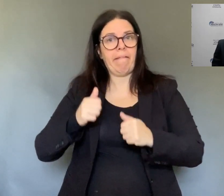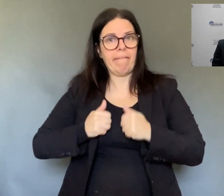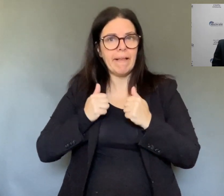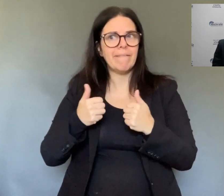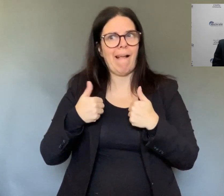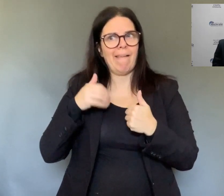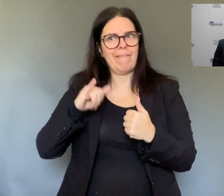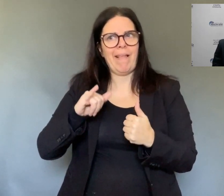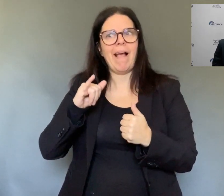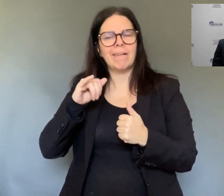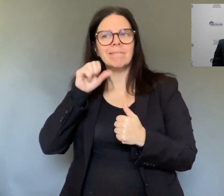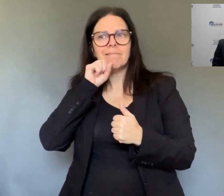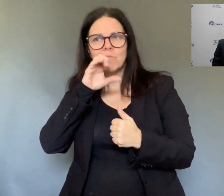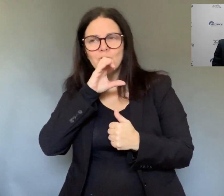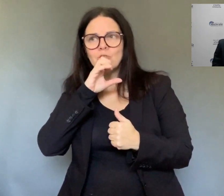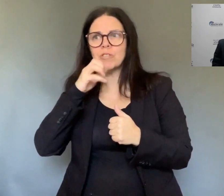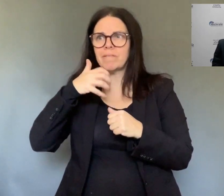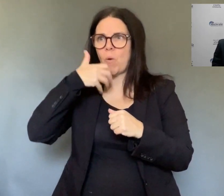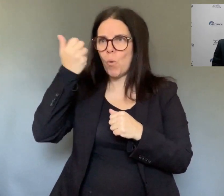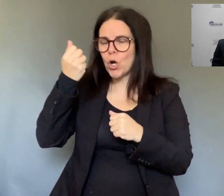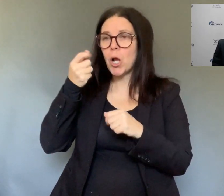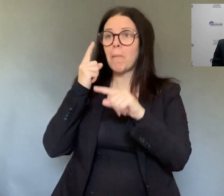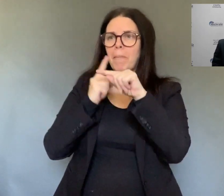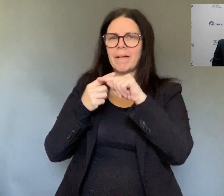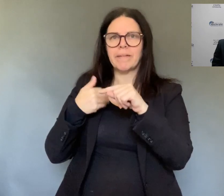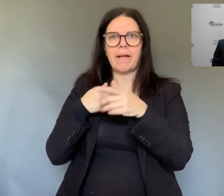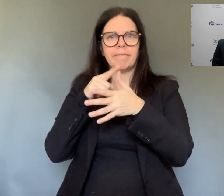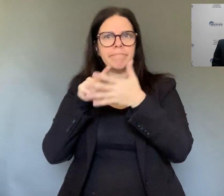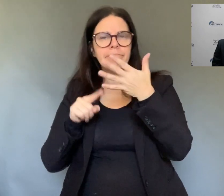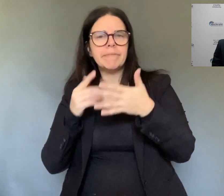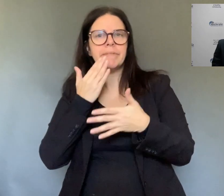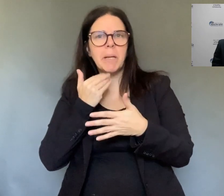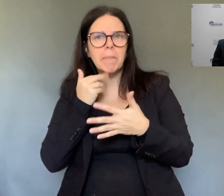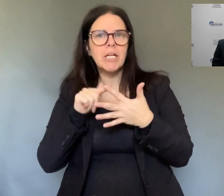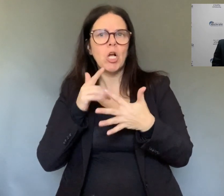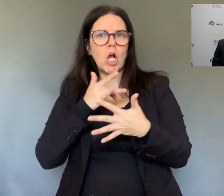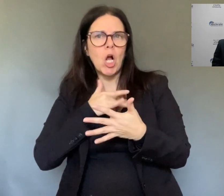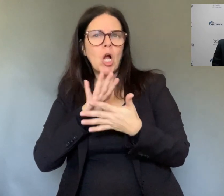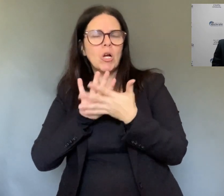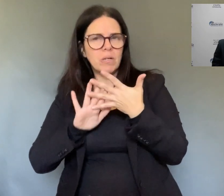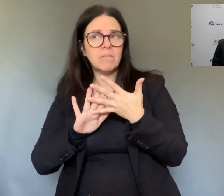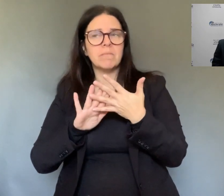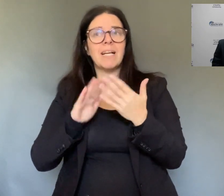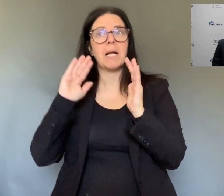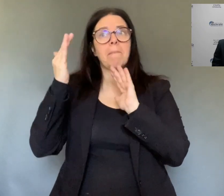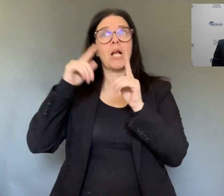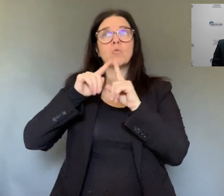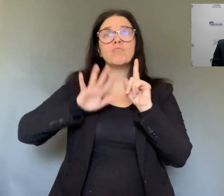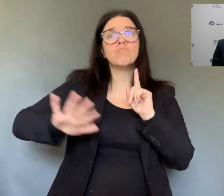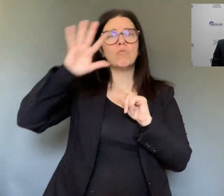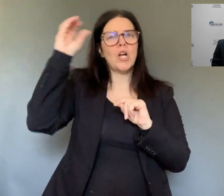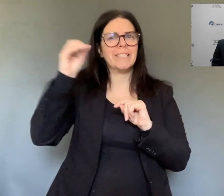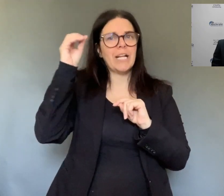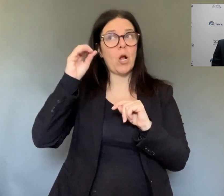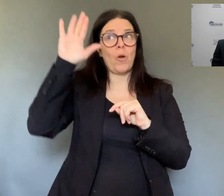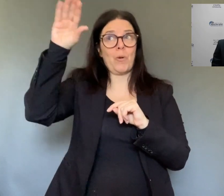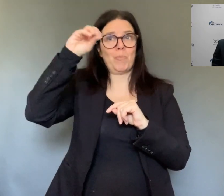province. We all are doing more to help keep our families